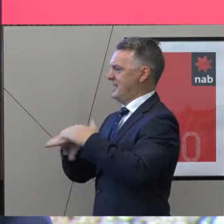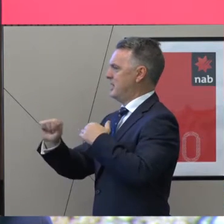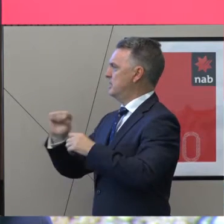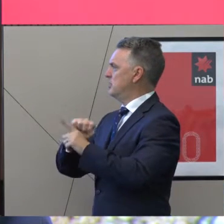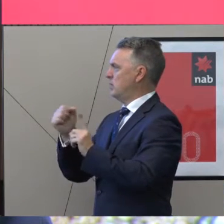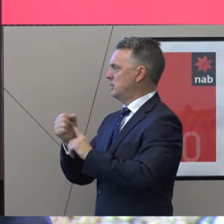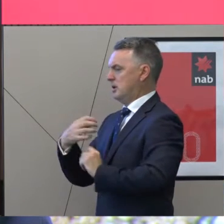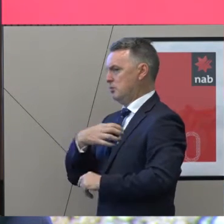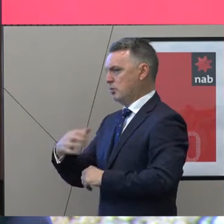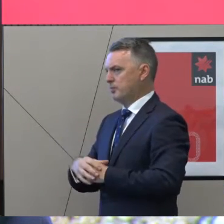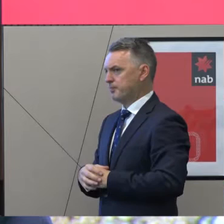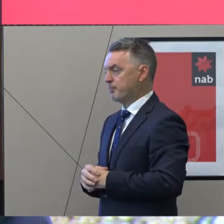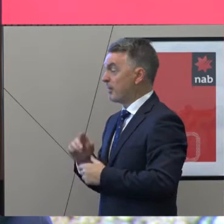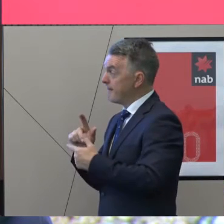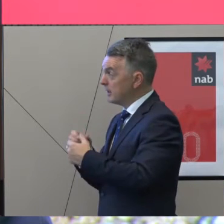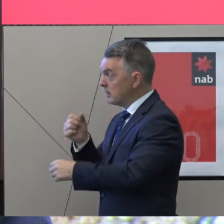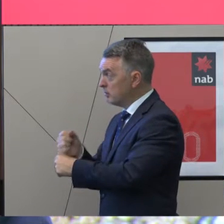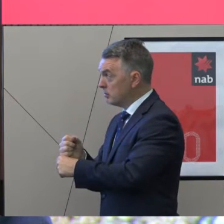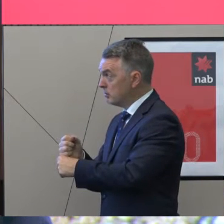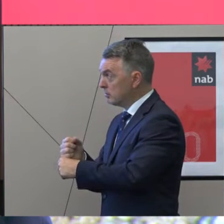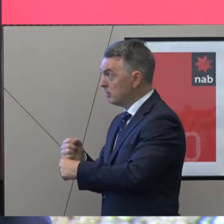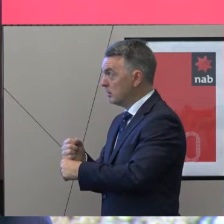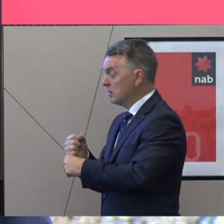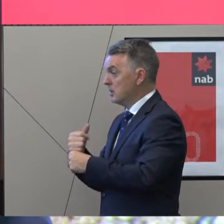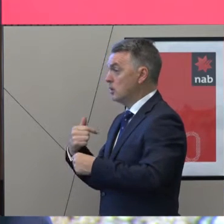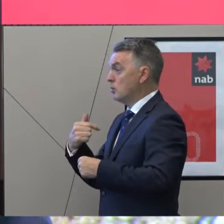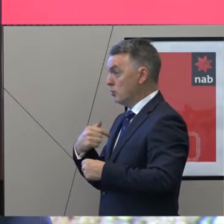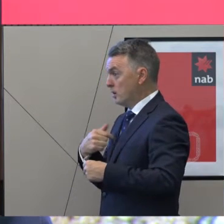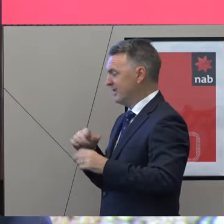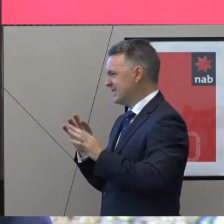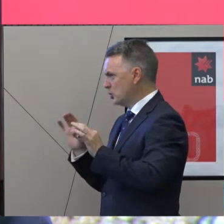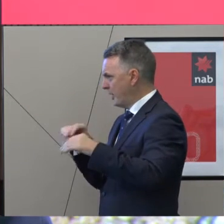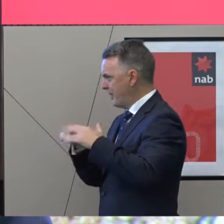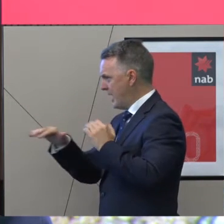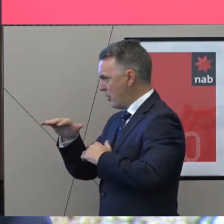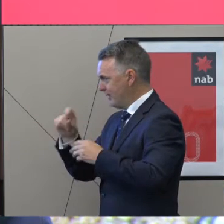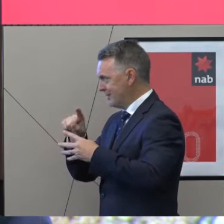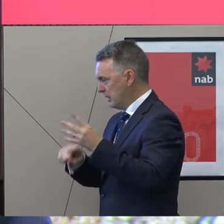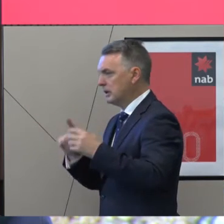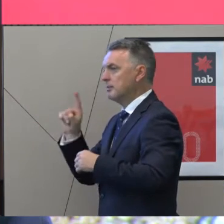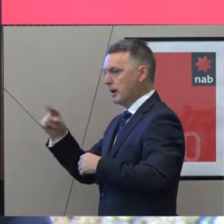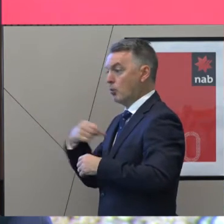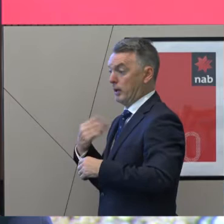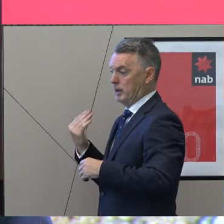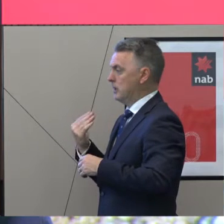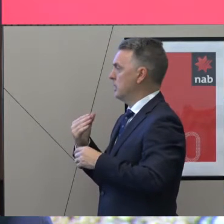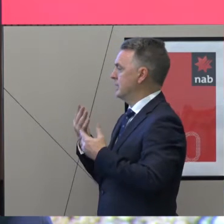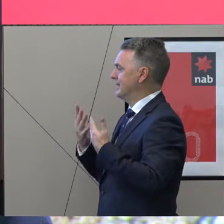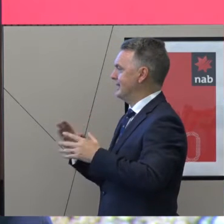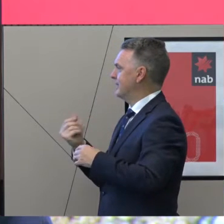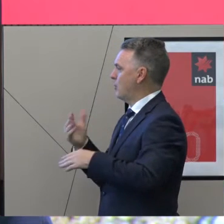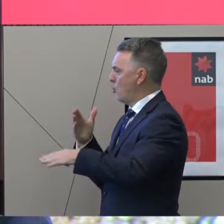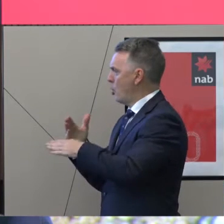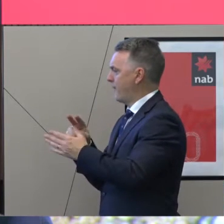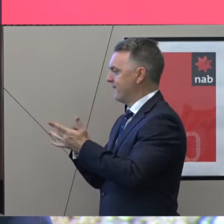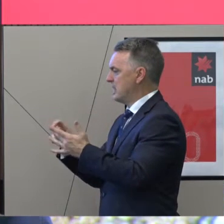situation. So, for example, we've done and this isn't in the area of disability, but we've done some work recently with Victoria Police in relation